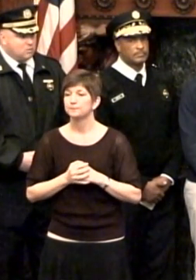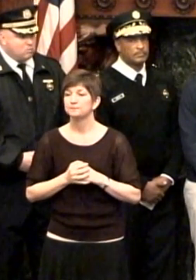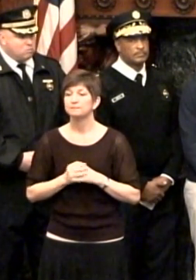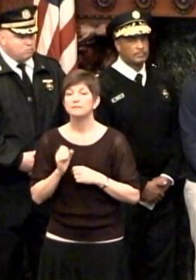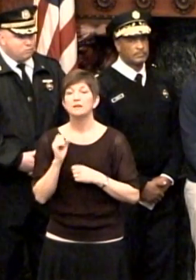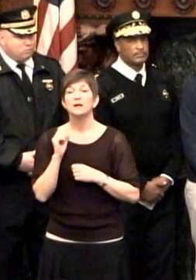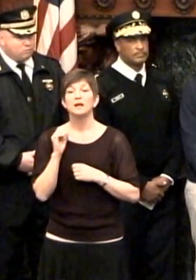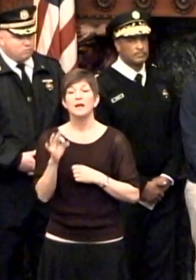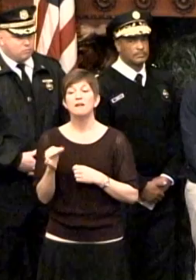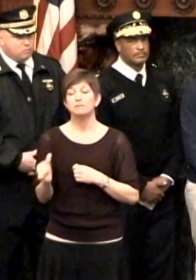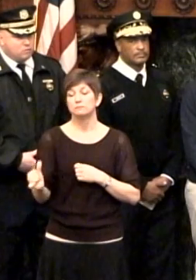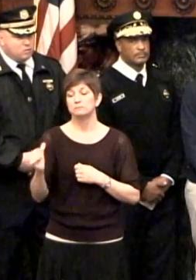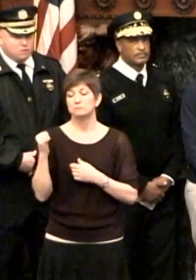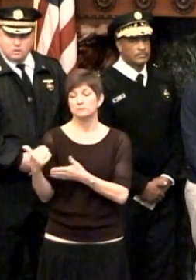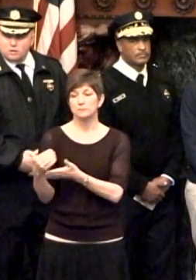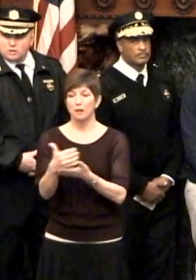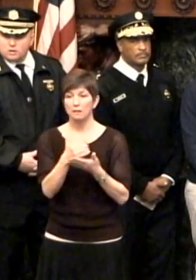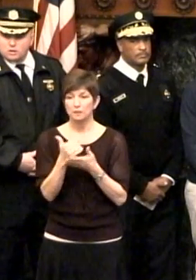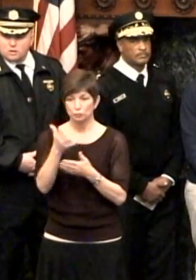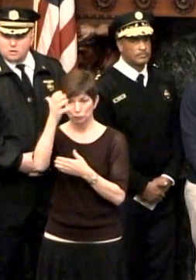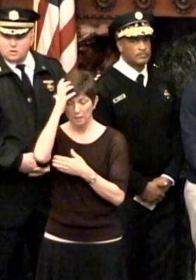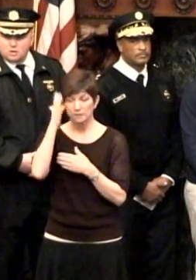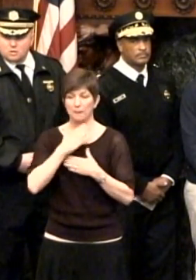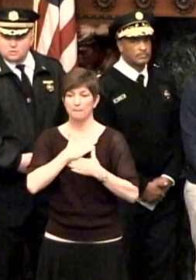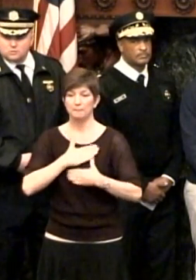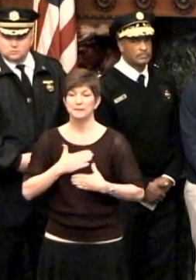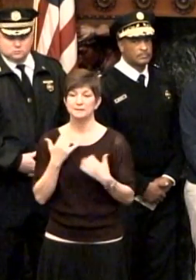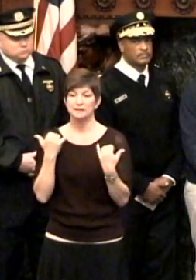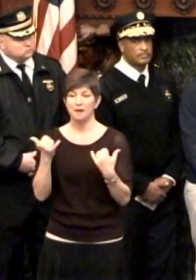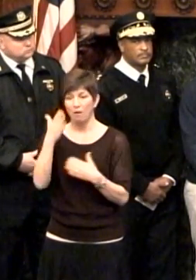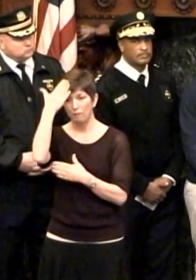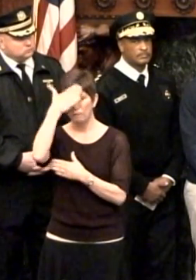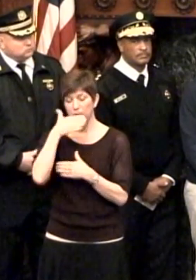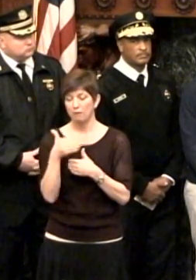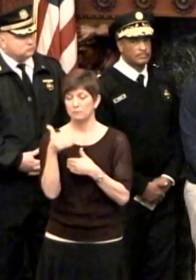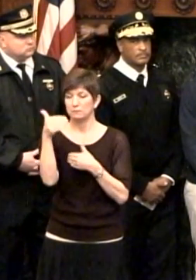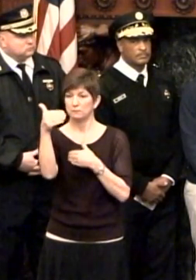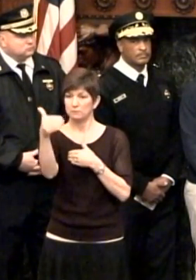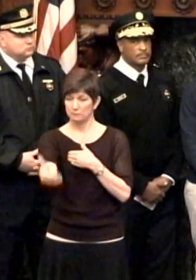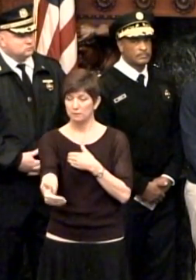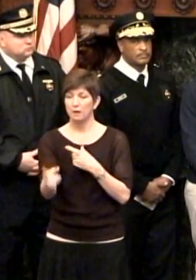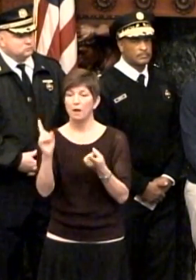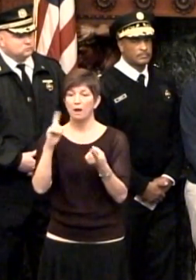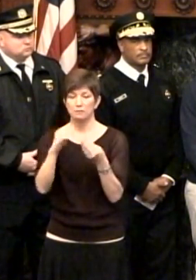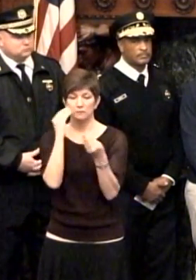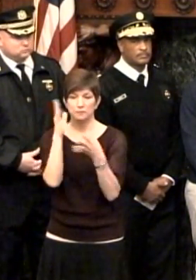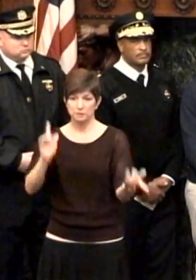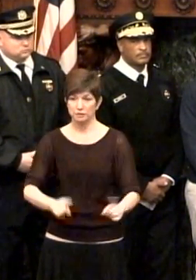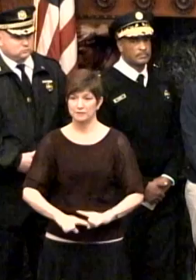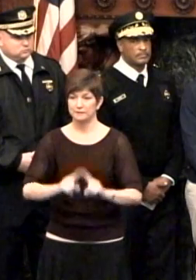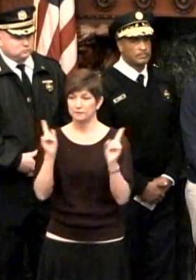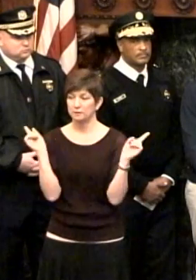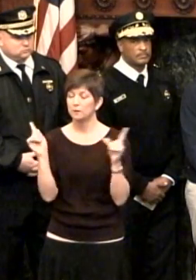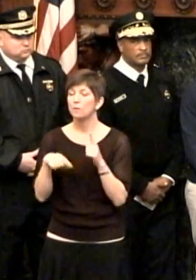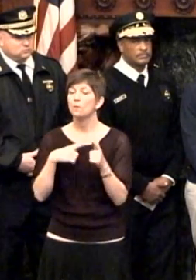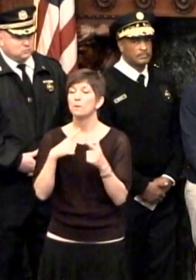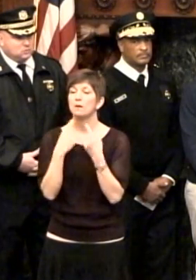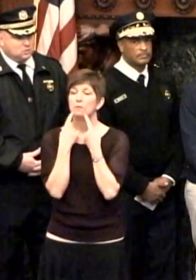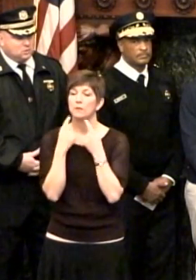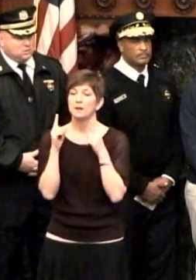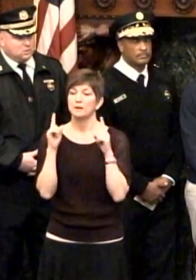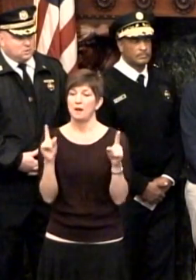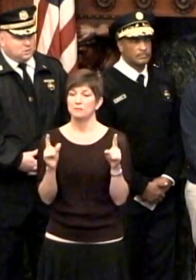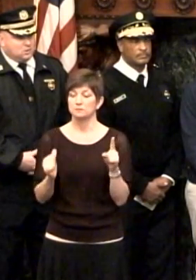If you have a rear driveway collection, please put your materials out at the curb until further notice when we announce